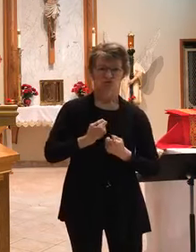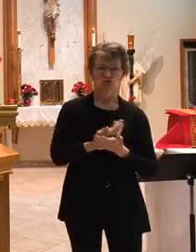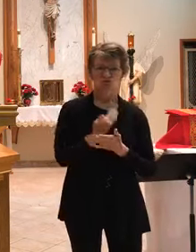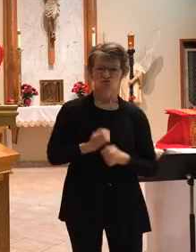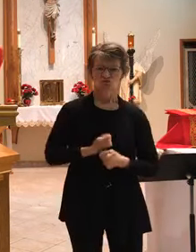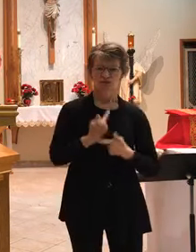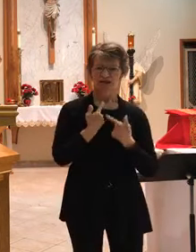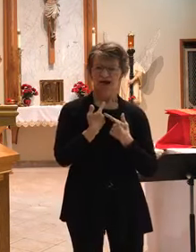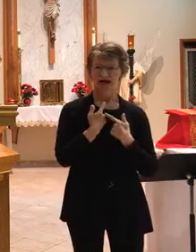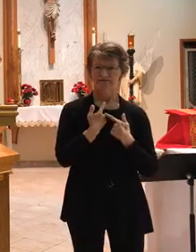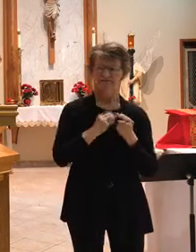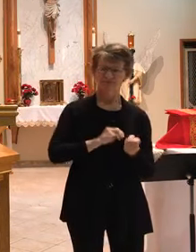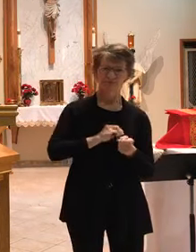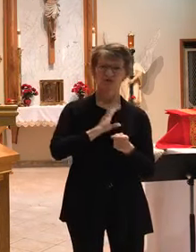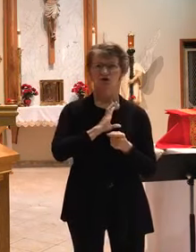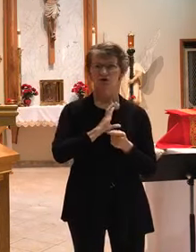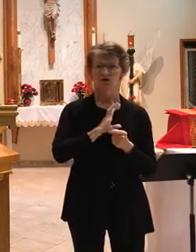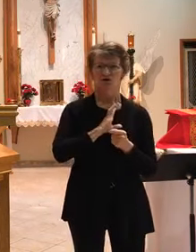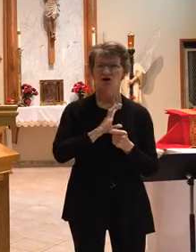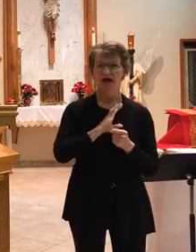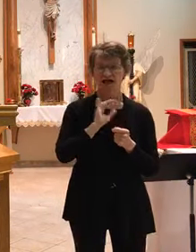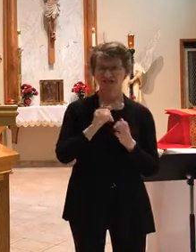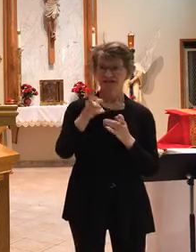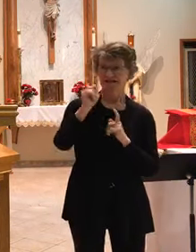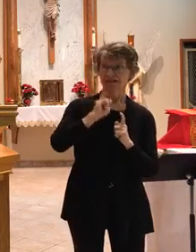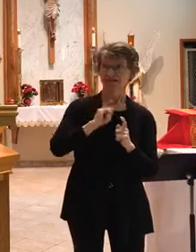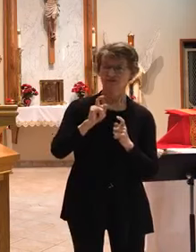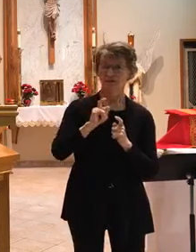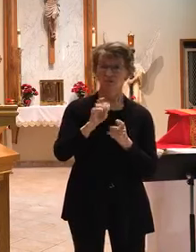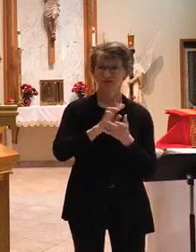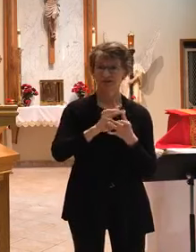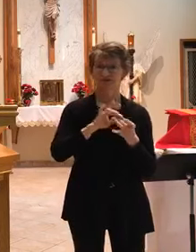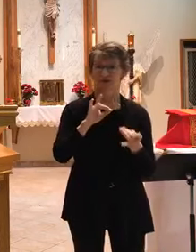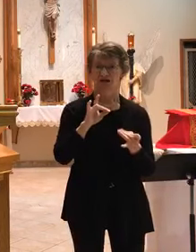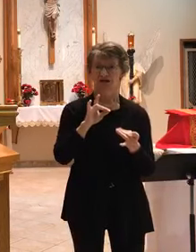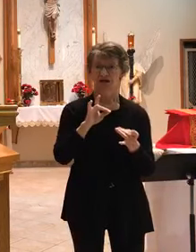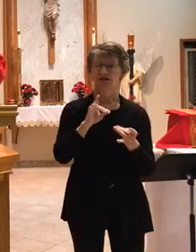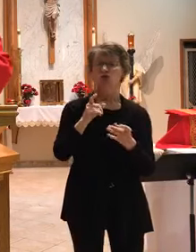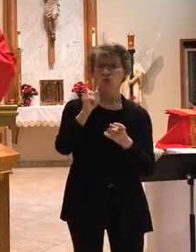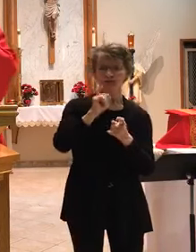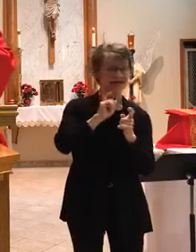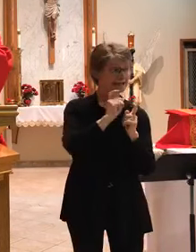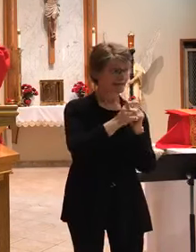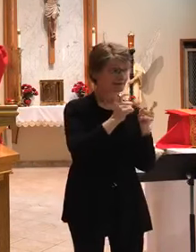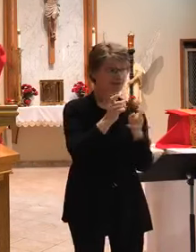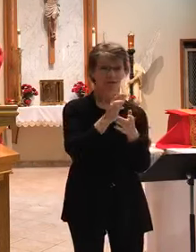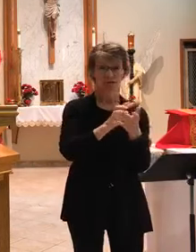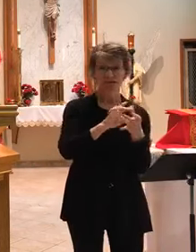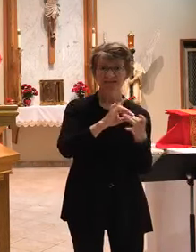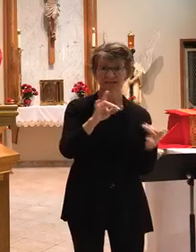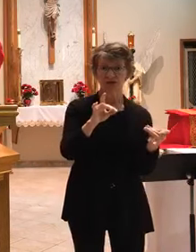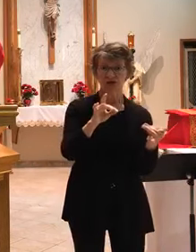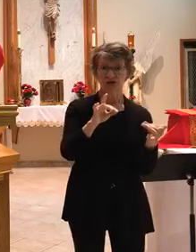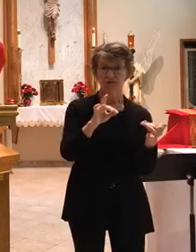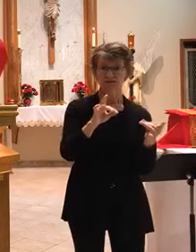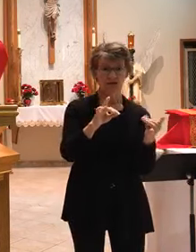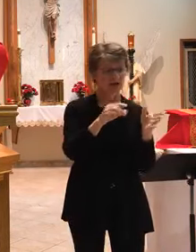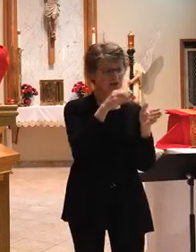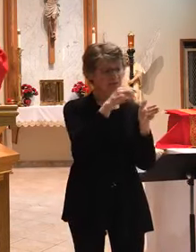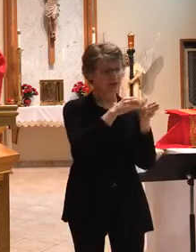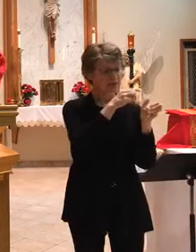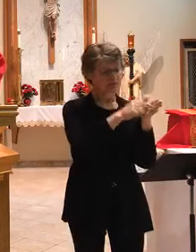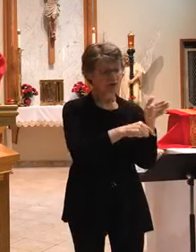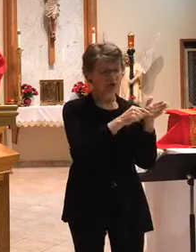to the full. And that's the gift of the Holy Spirit. And this is what it says in the 22nd verse of the